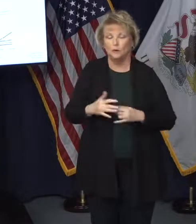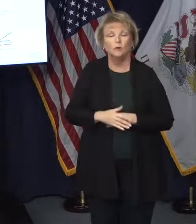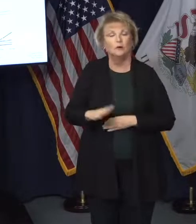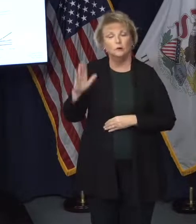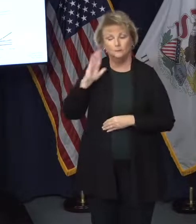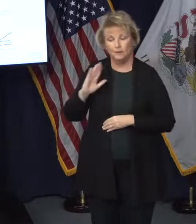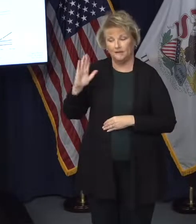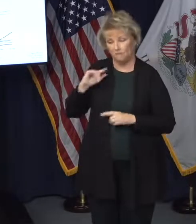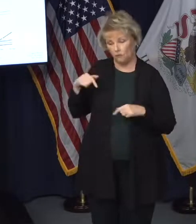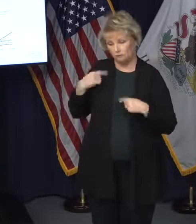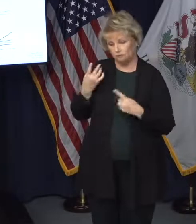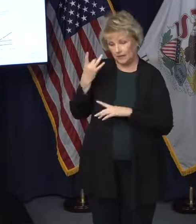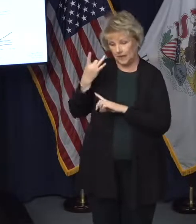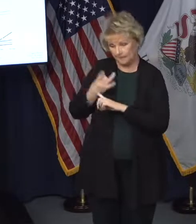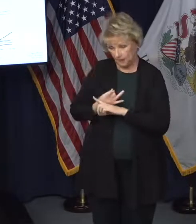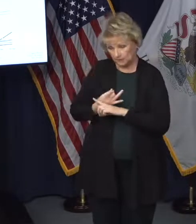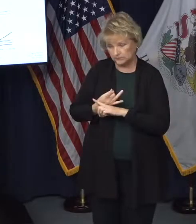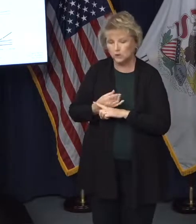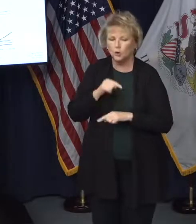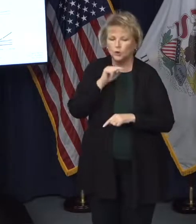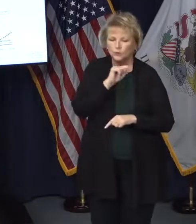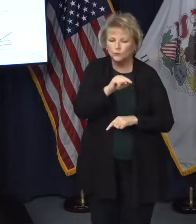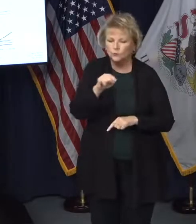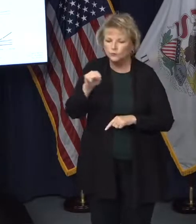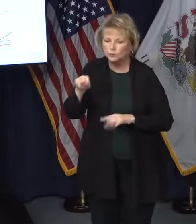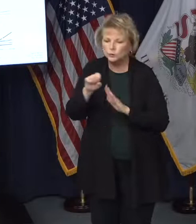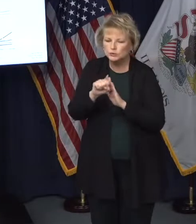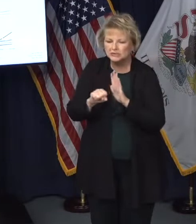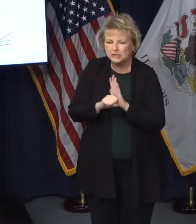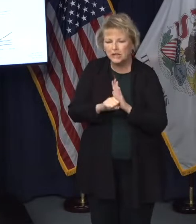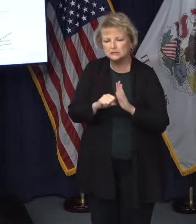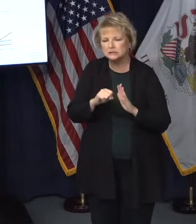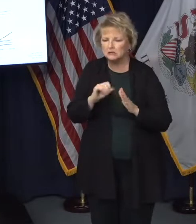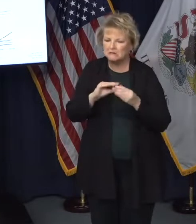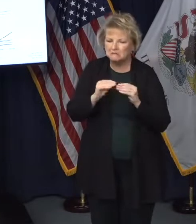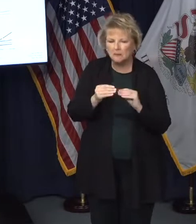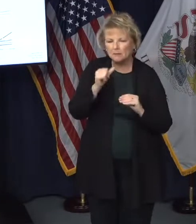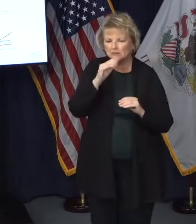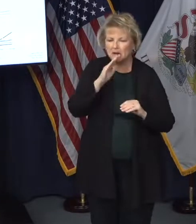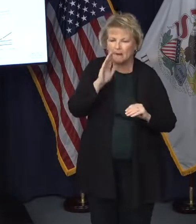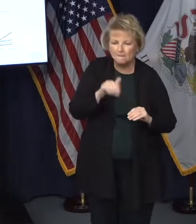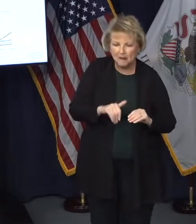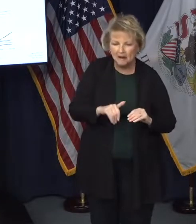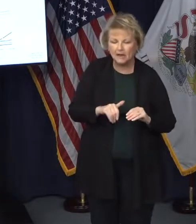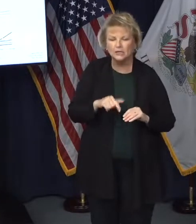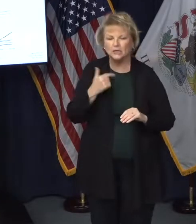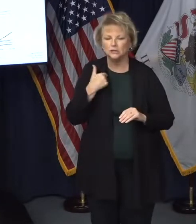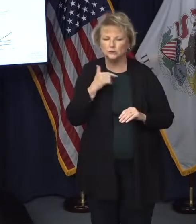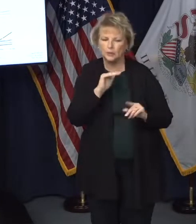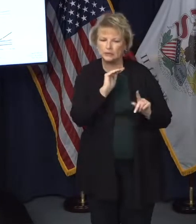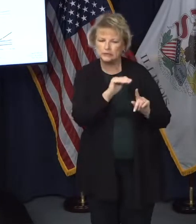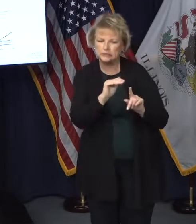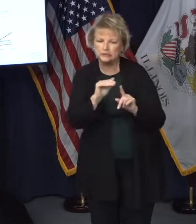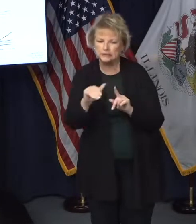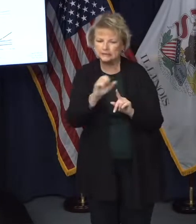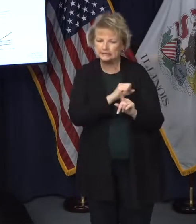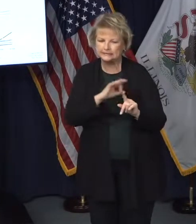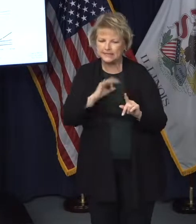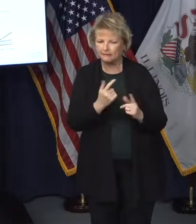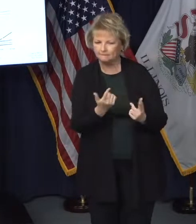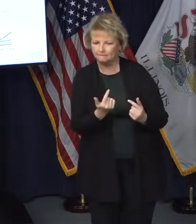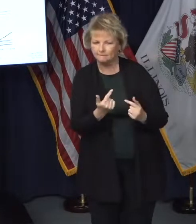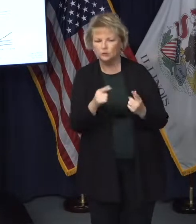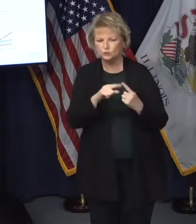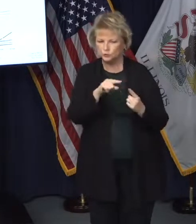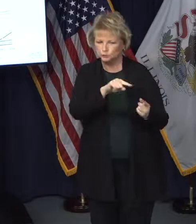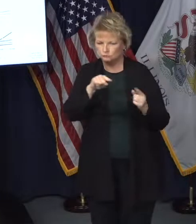past, over the last 8 months, when certain states were doing better than other states, and therefore you could perhaps draw some staff from